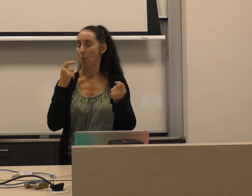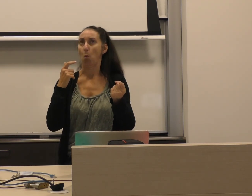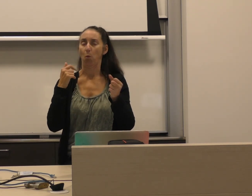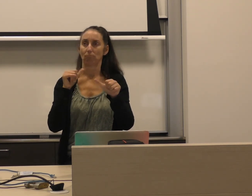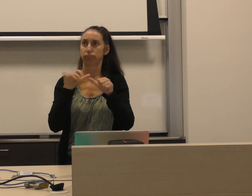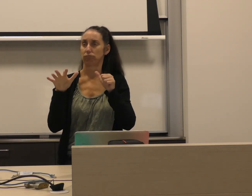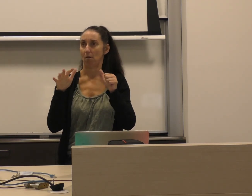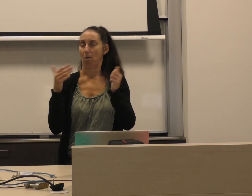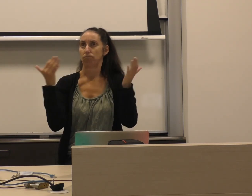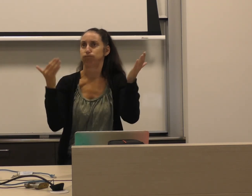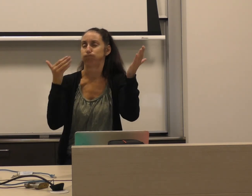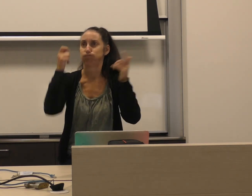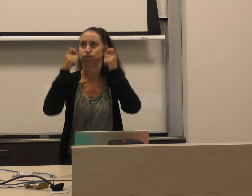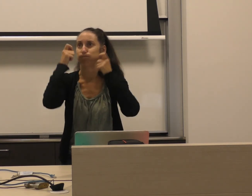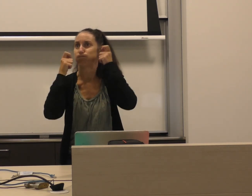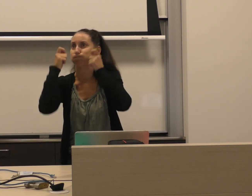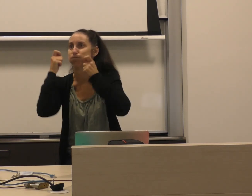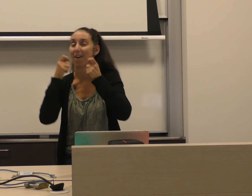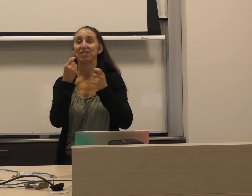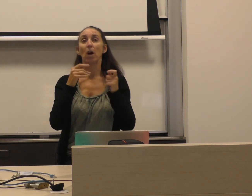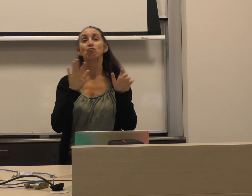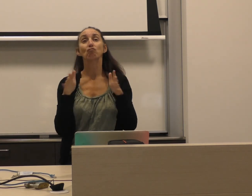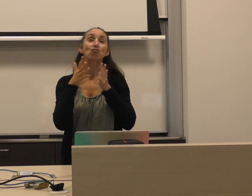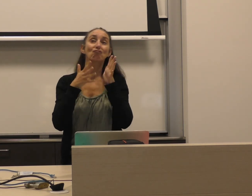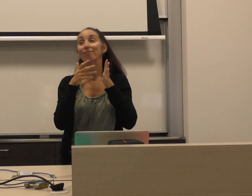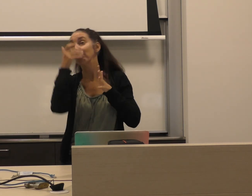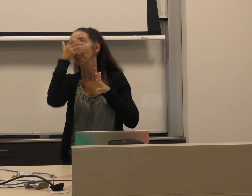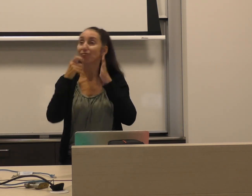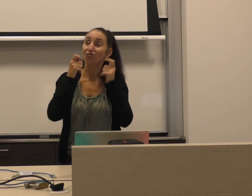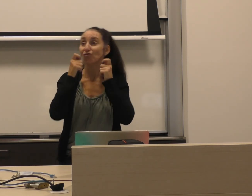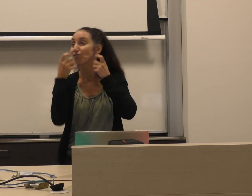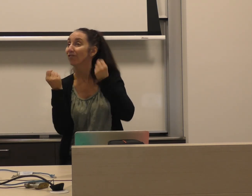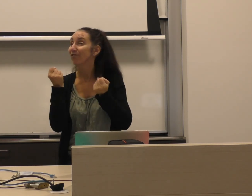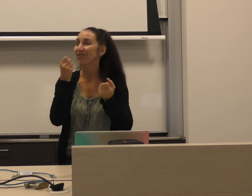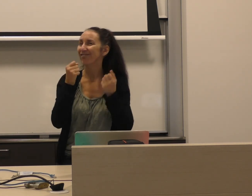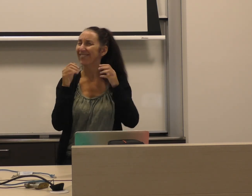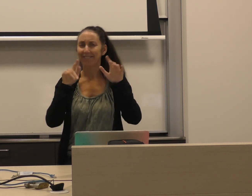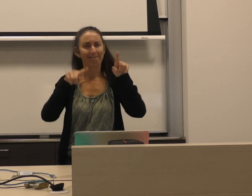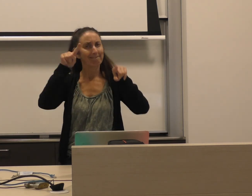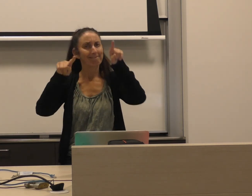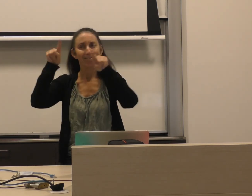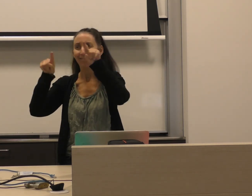Most people have facial expressions that are very common, but then there are other people who